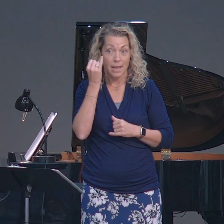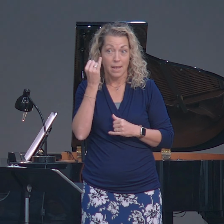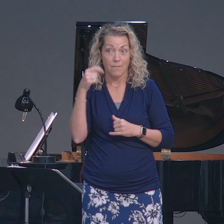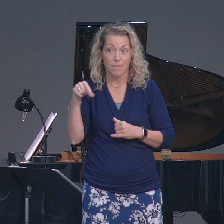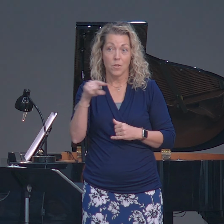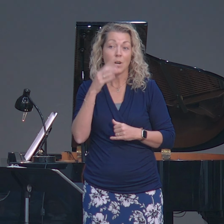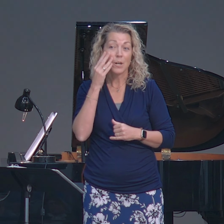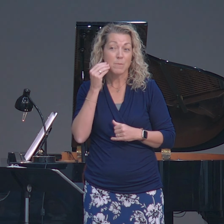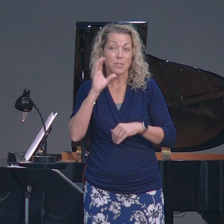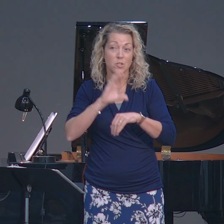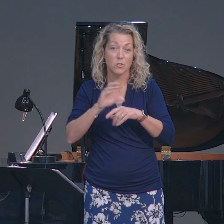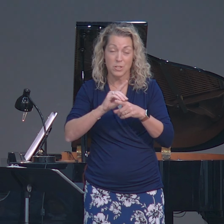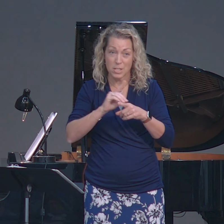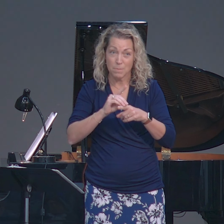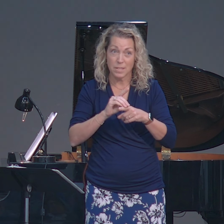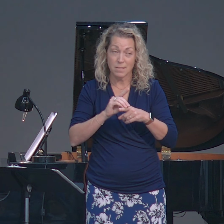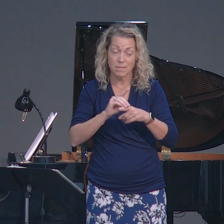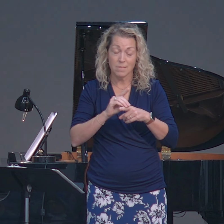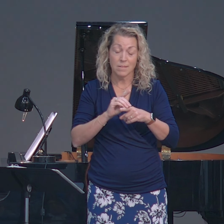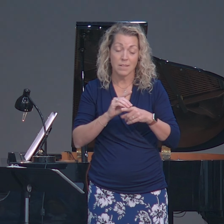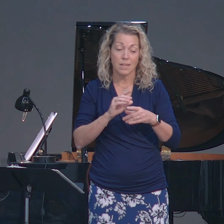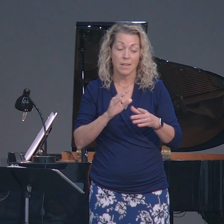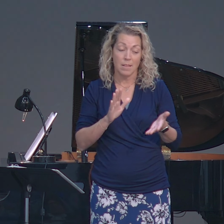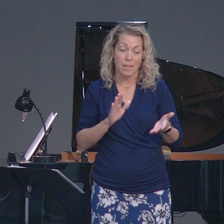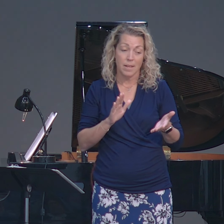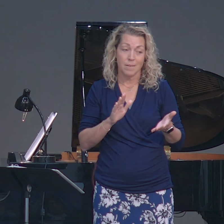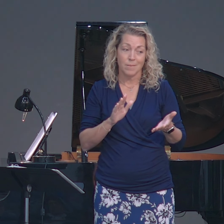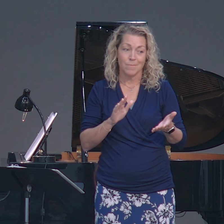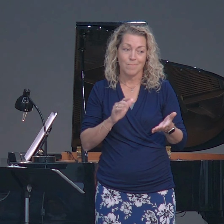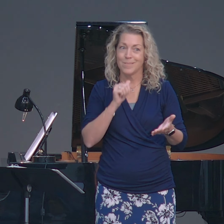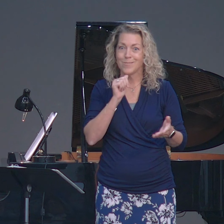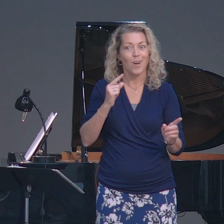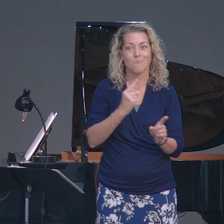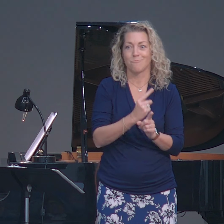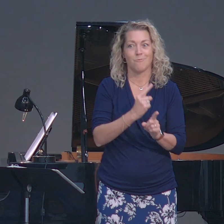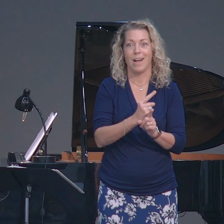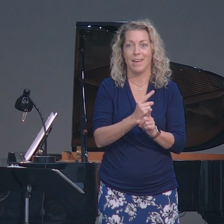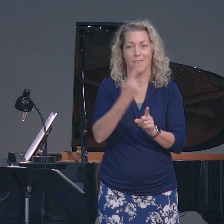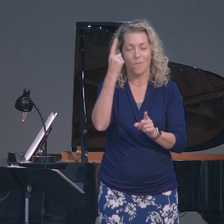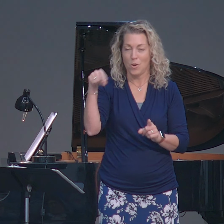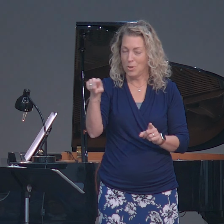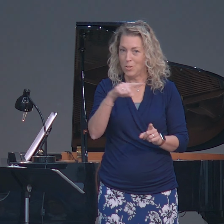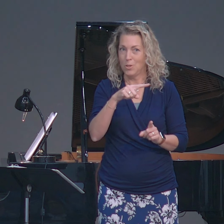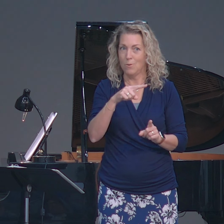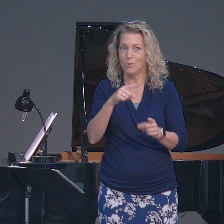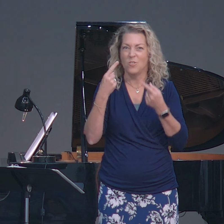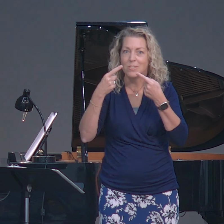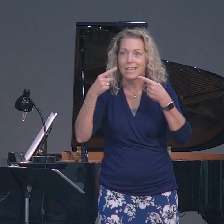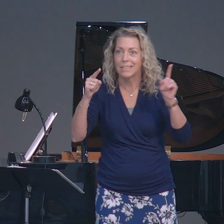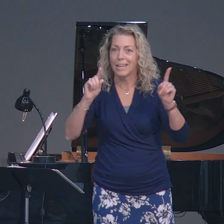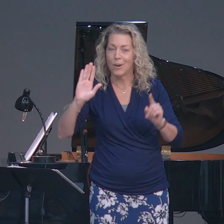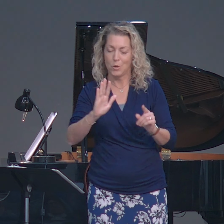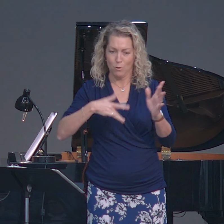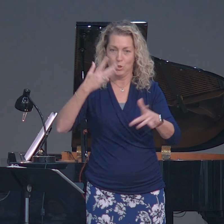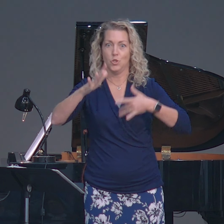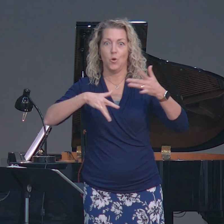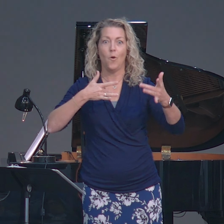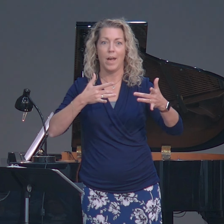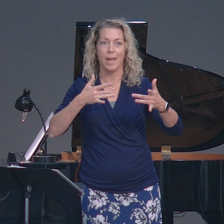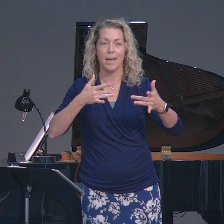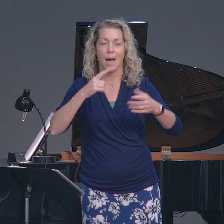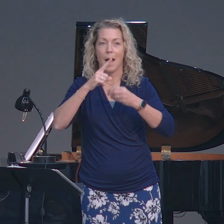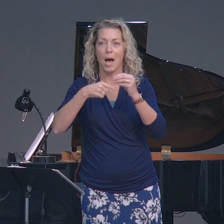either here at Countryside or another church, it would be inappropriate for you to declare your joy in